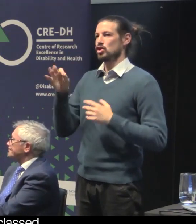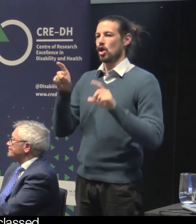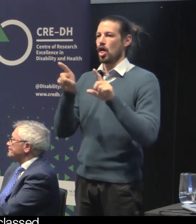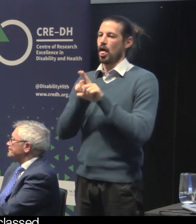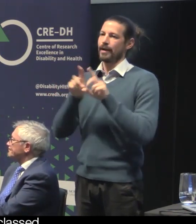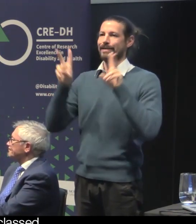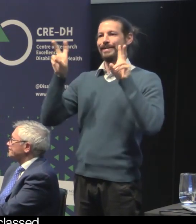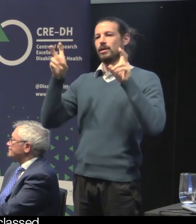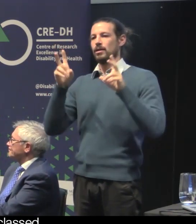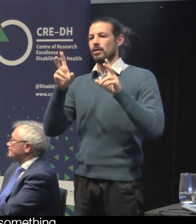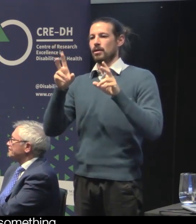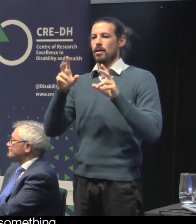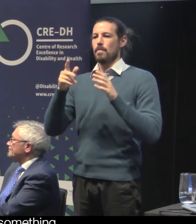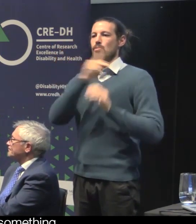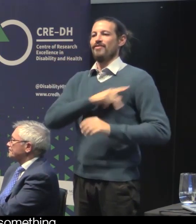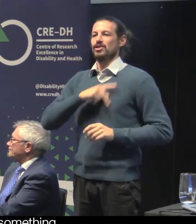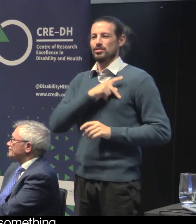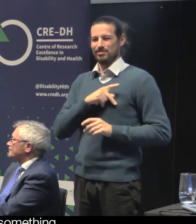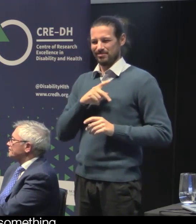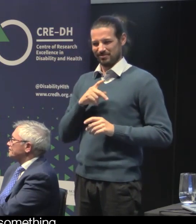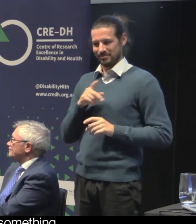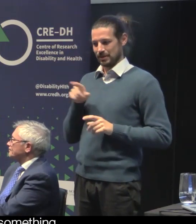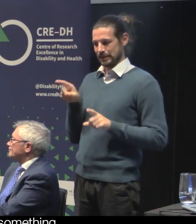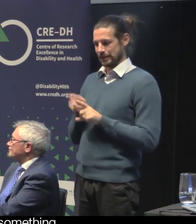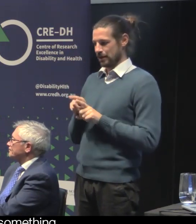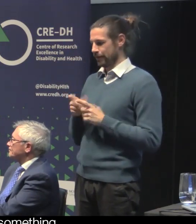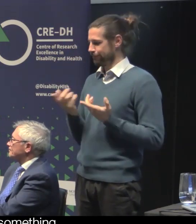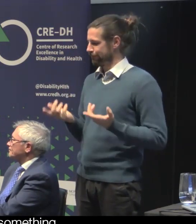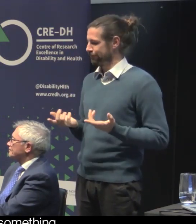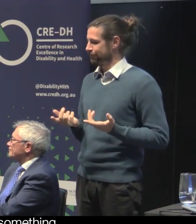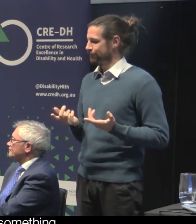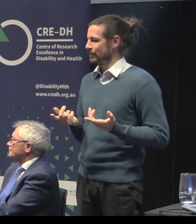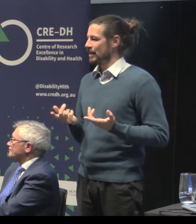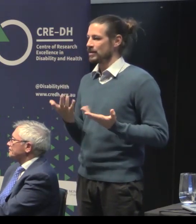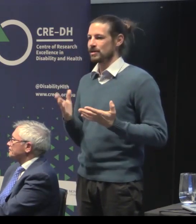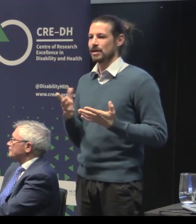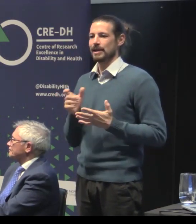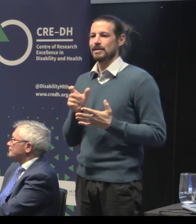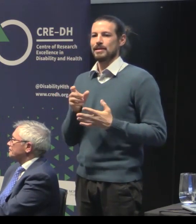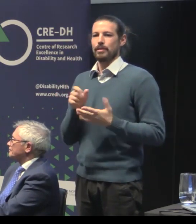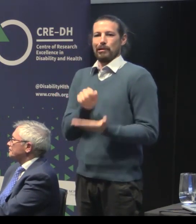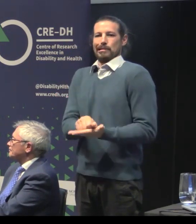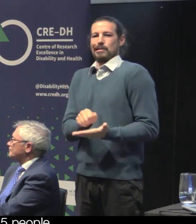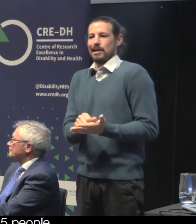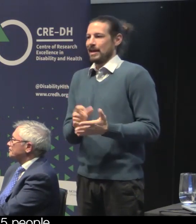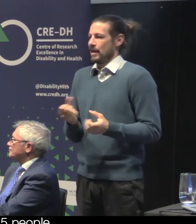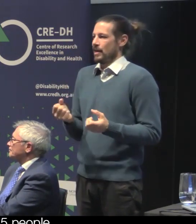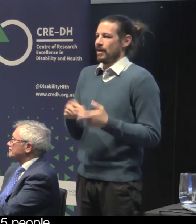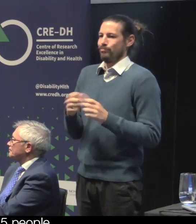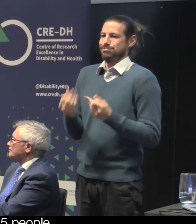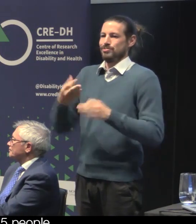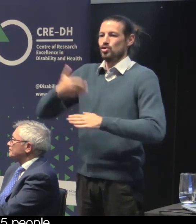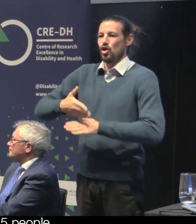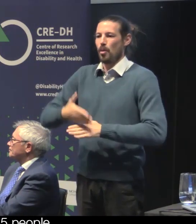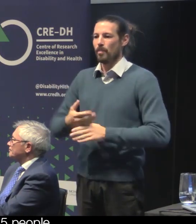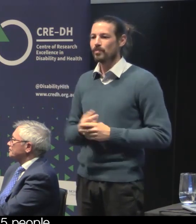profession. It was downgraded to something you would be channeled into if you run employed. So I was in a class of 25 with people